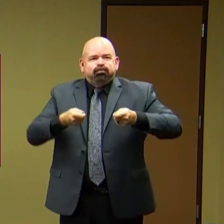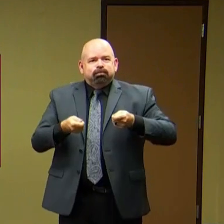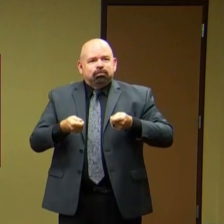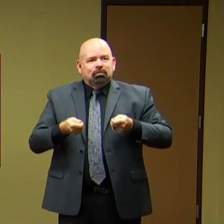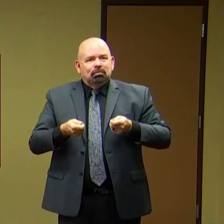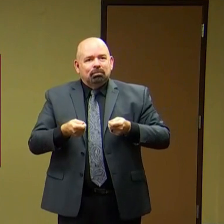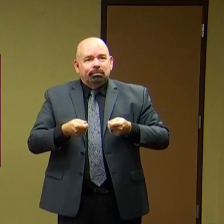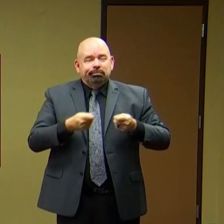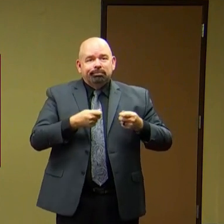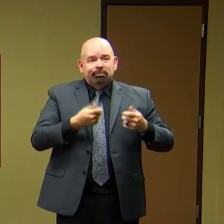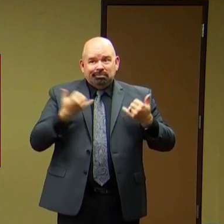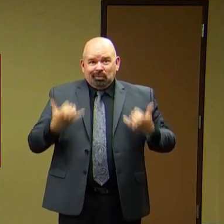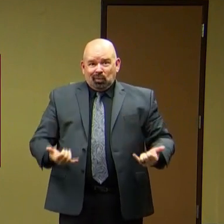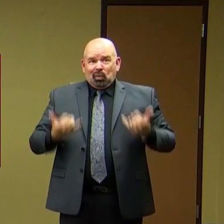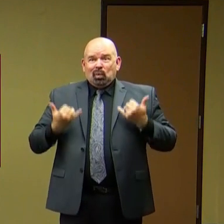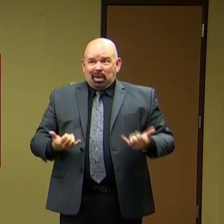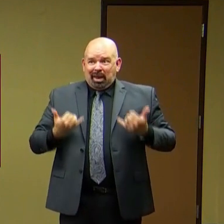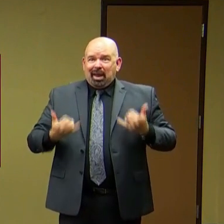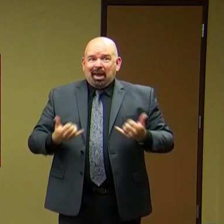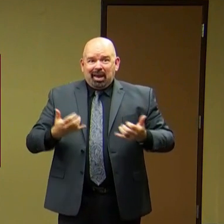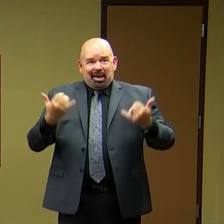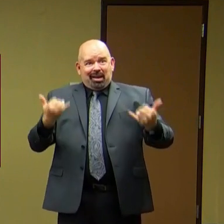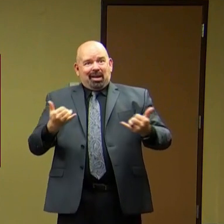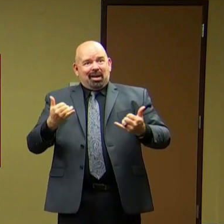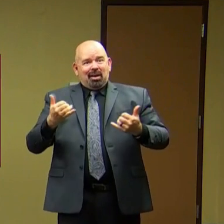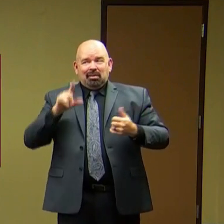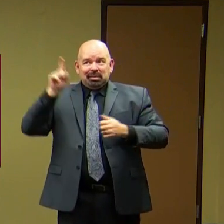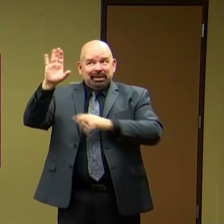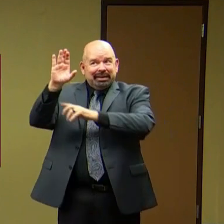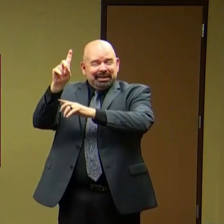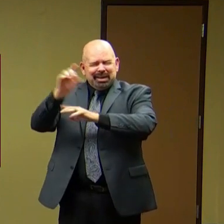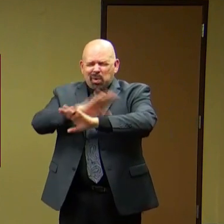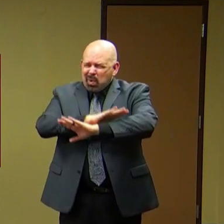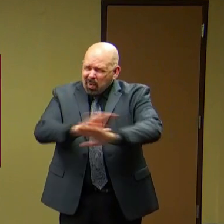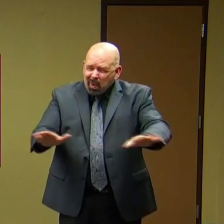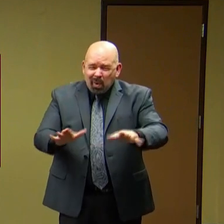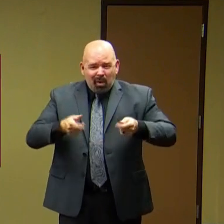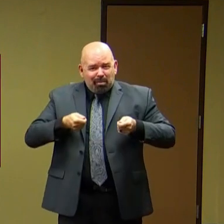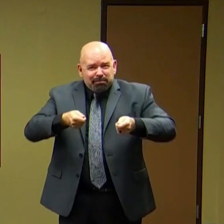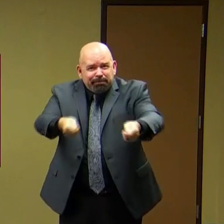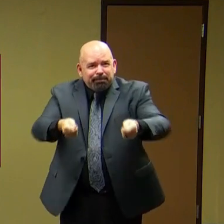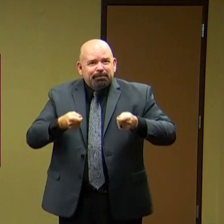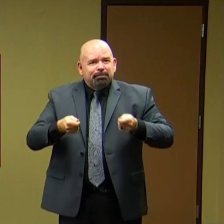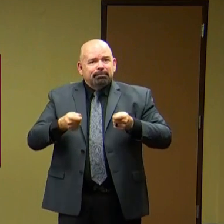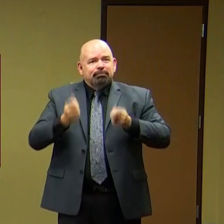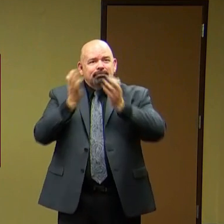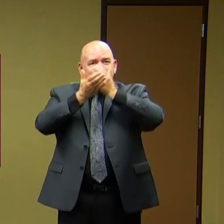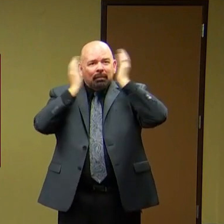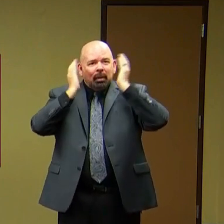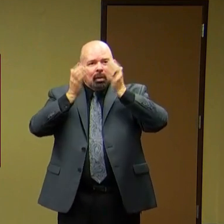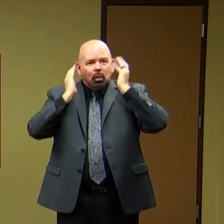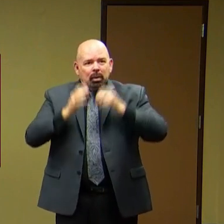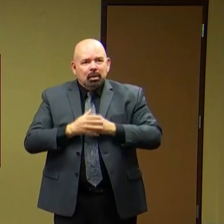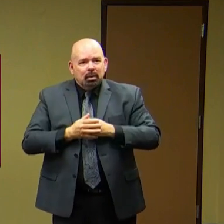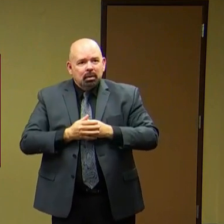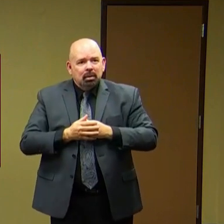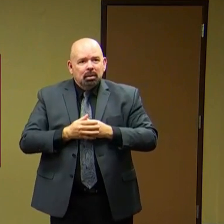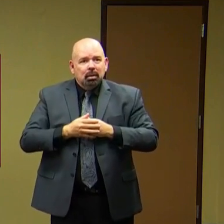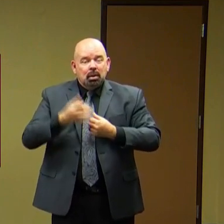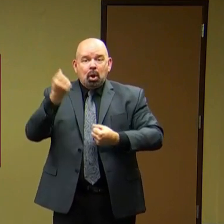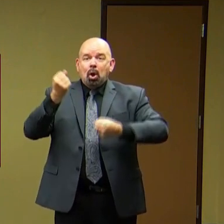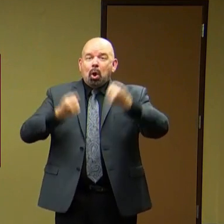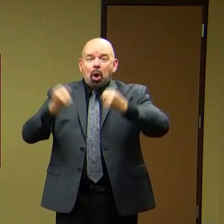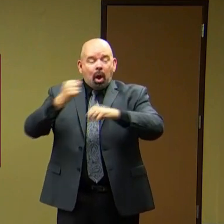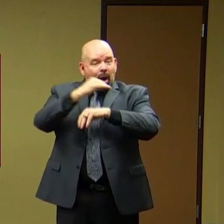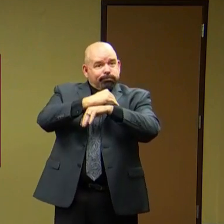saying now. Don't go trick-or-treating. Don't trunk-or-treat. This is where you're outside and the candy's in people's trunks